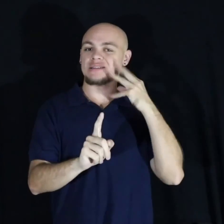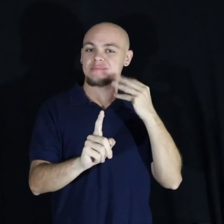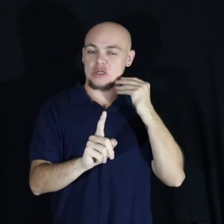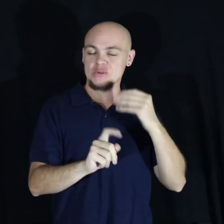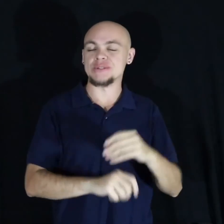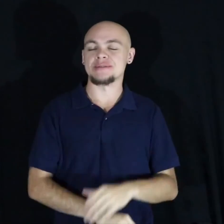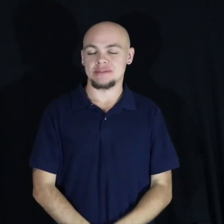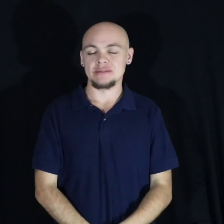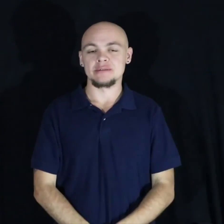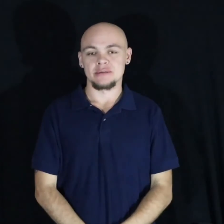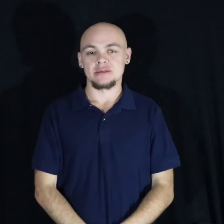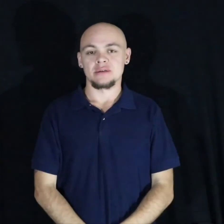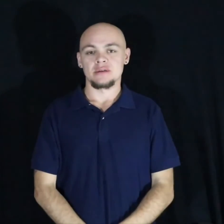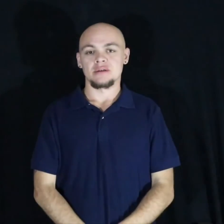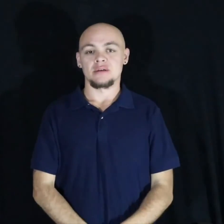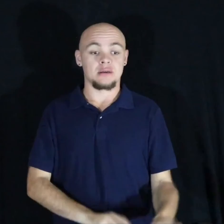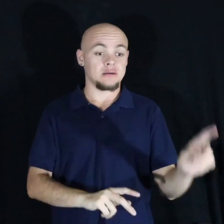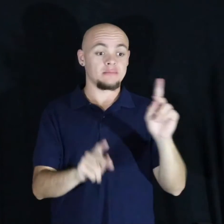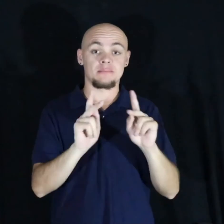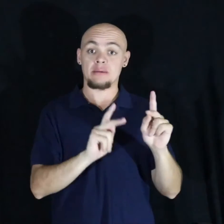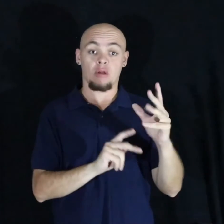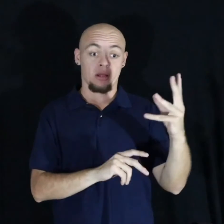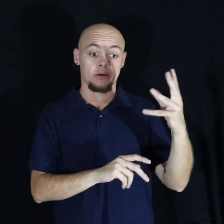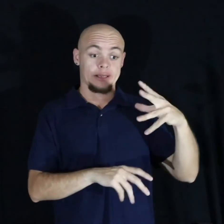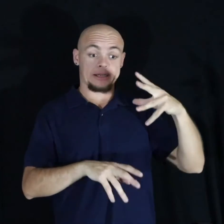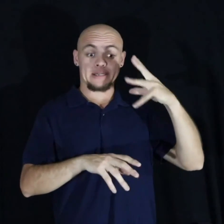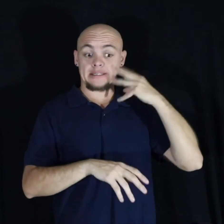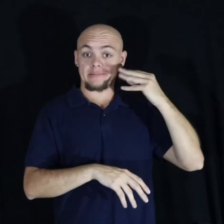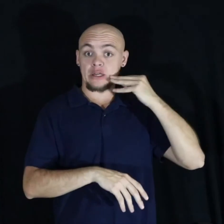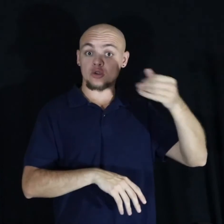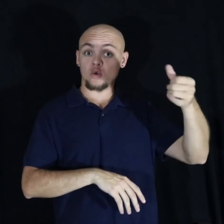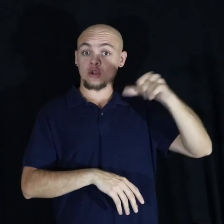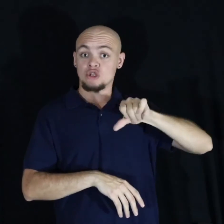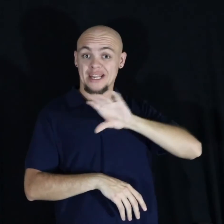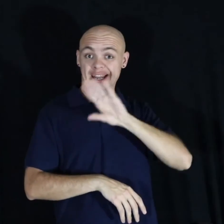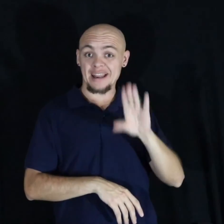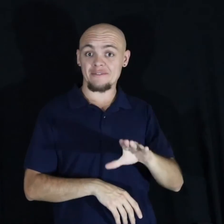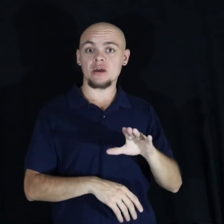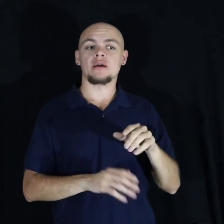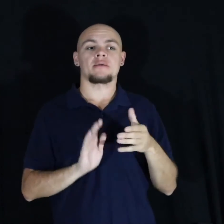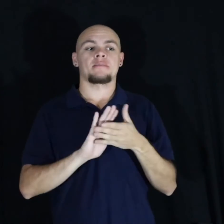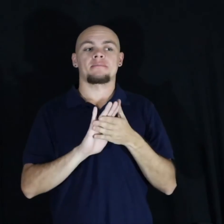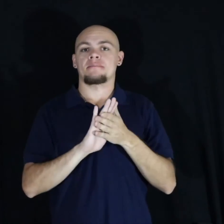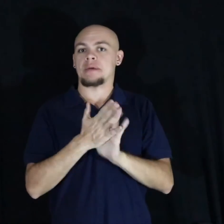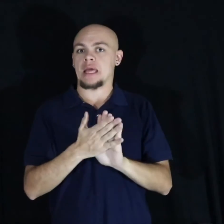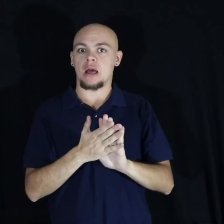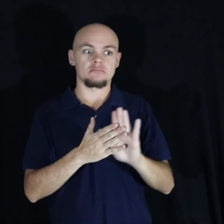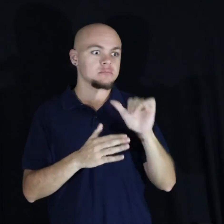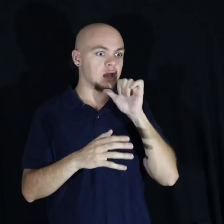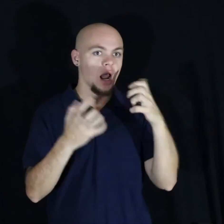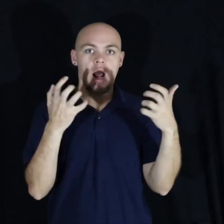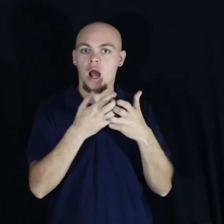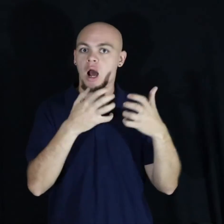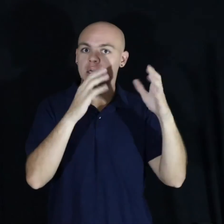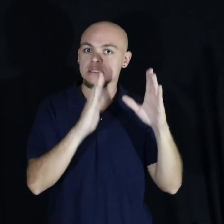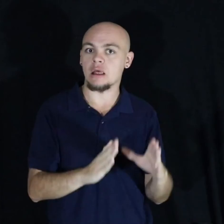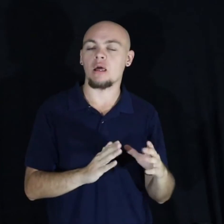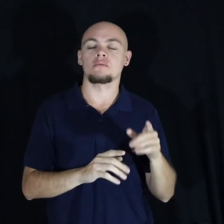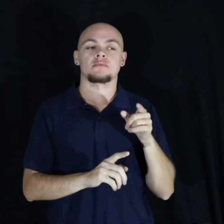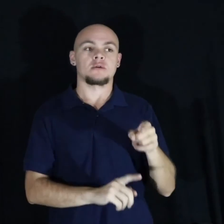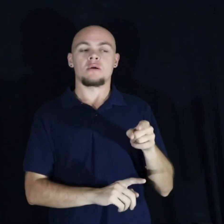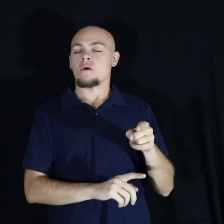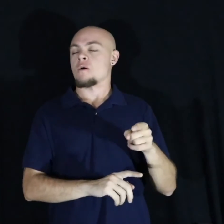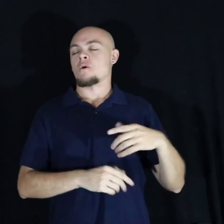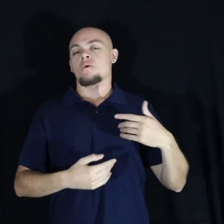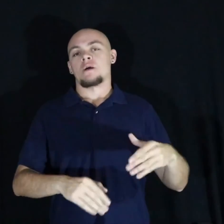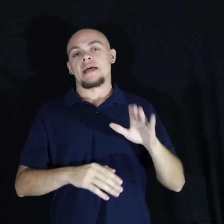experiences. Those that never face rejection are vulnerable to becoming unadaptable and stagnate the possibility of utilizing